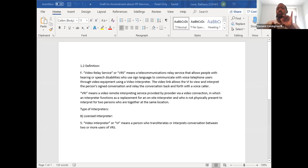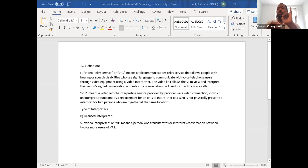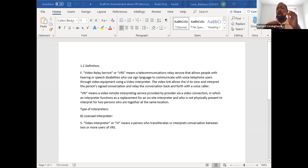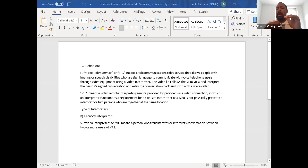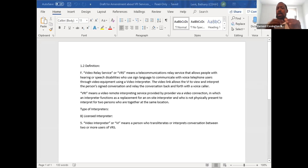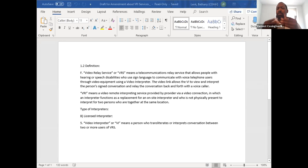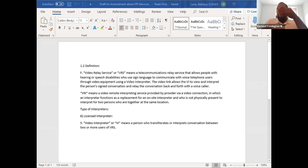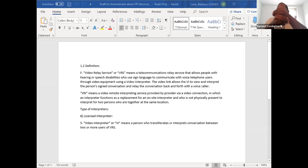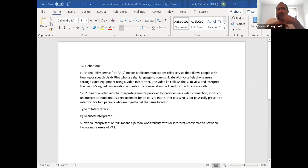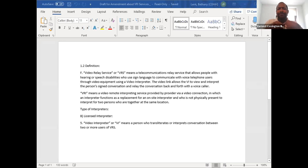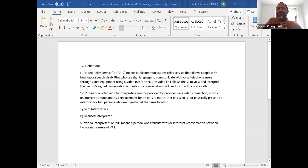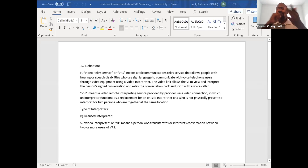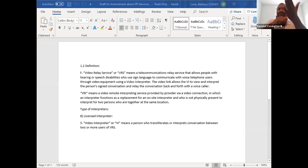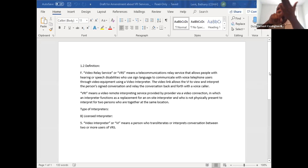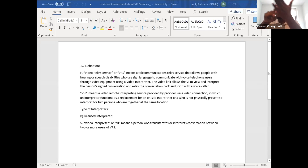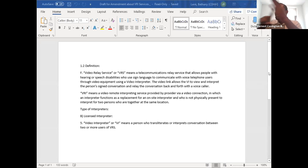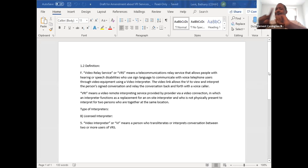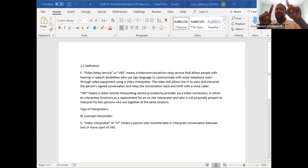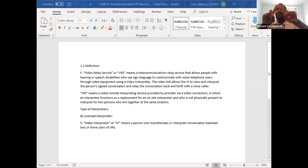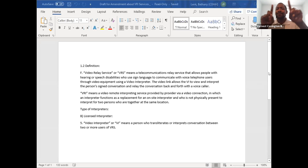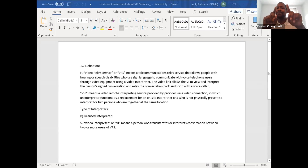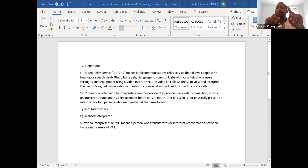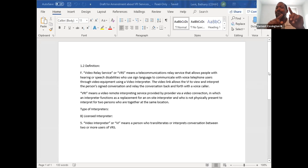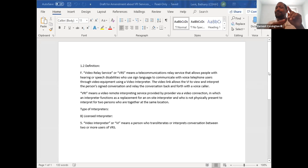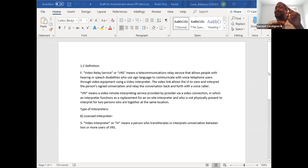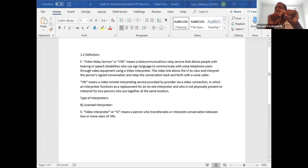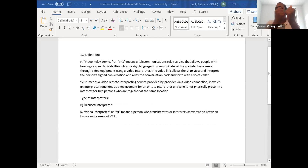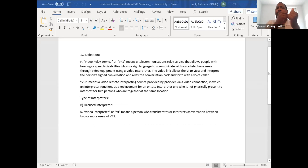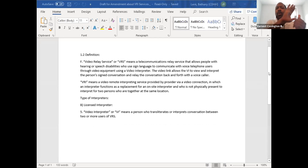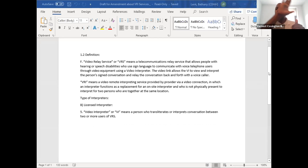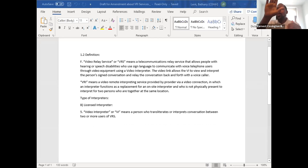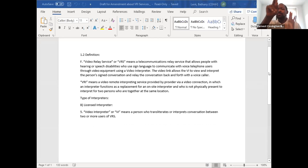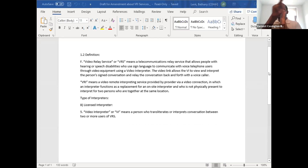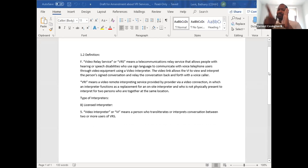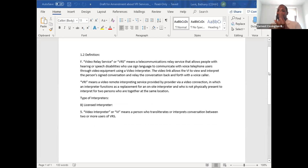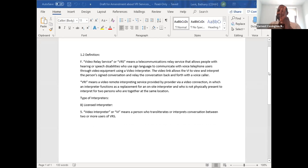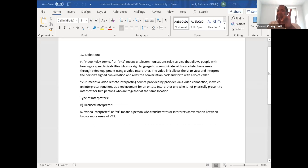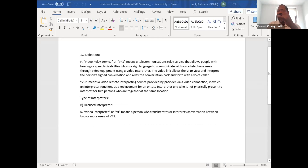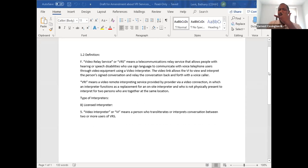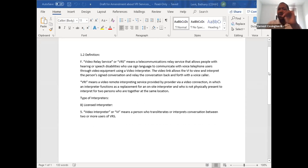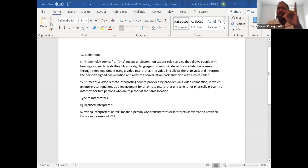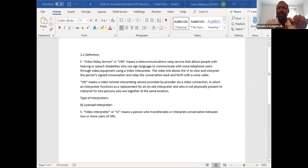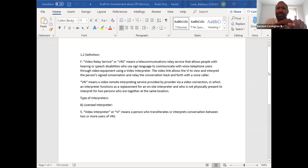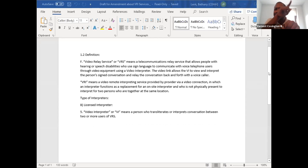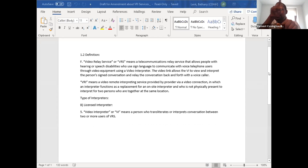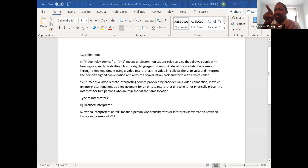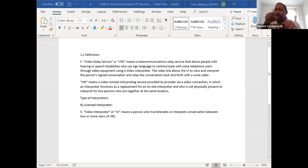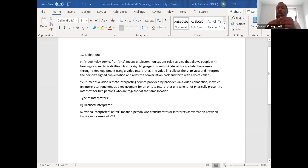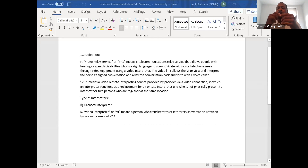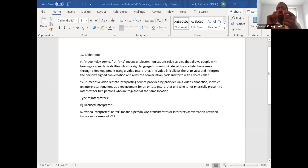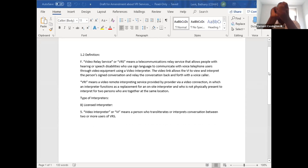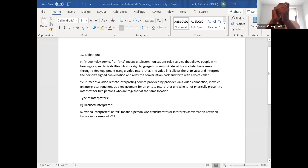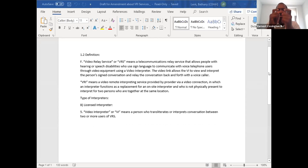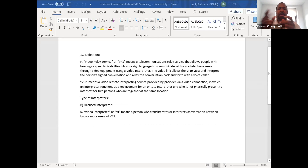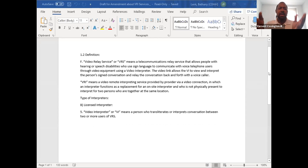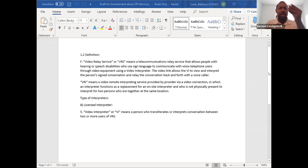we have for interpreting, we realize that we haven't added VRI specifically, and there are agencies that